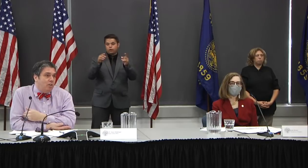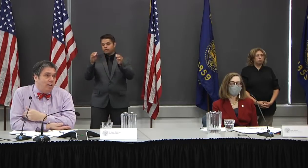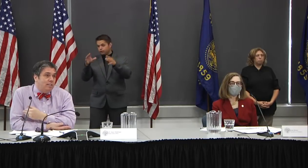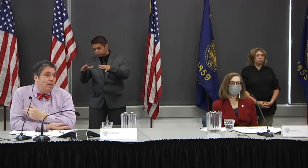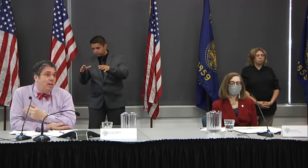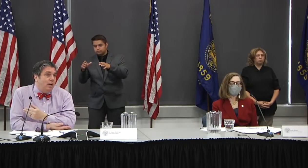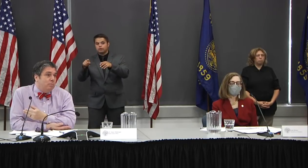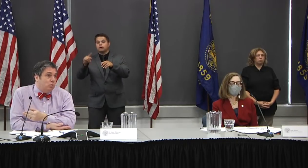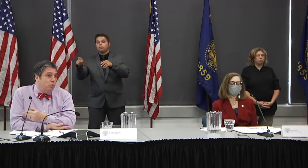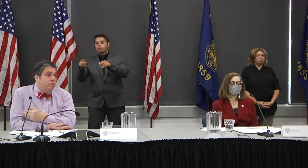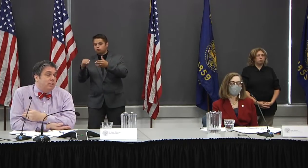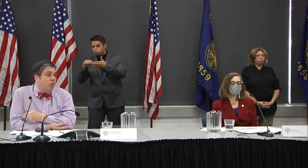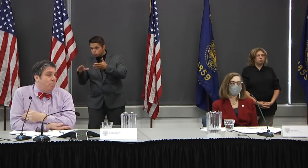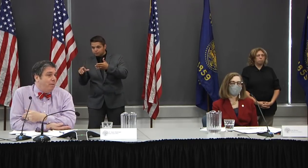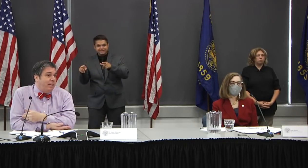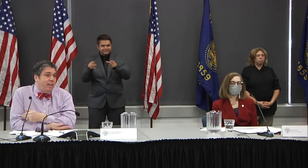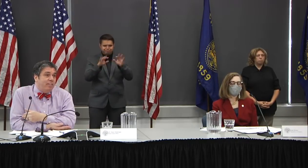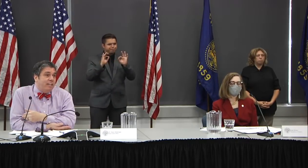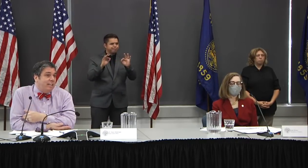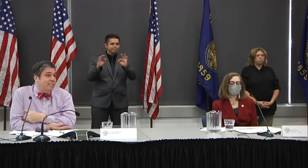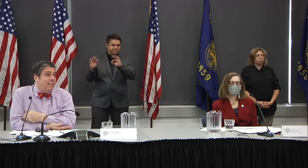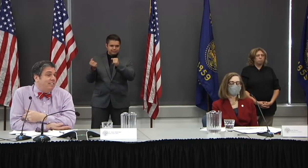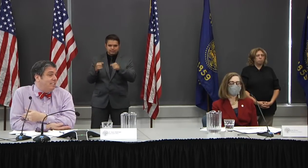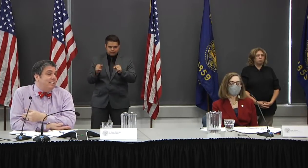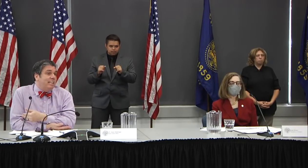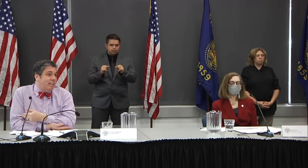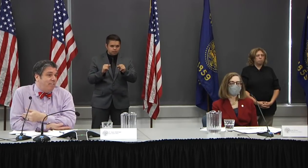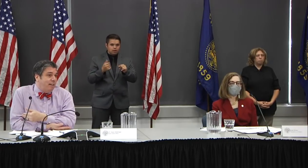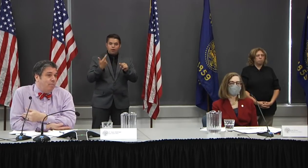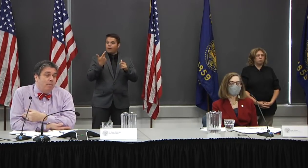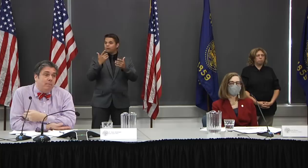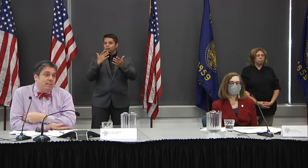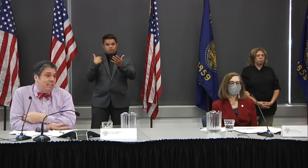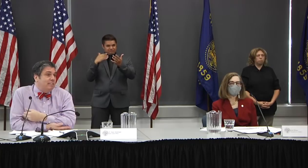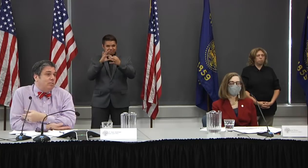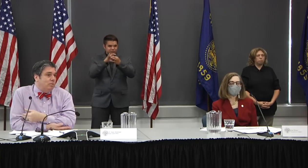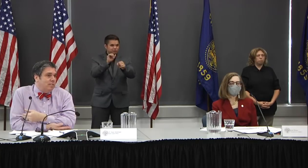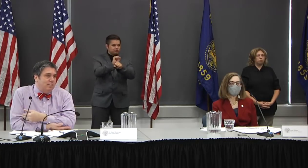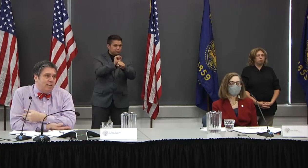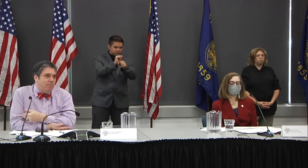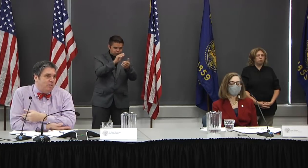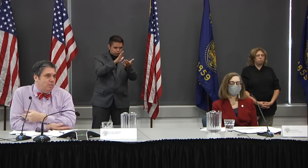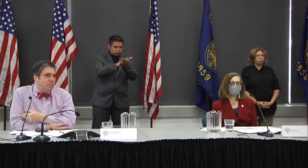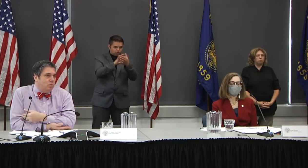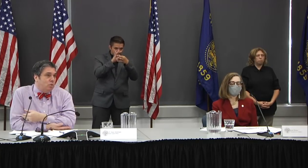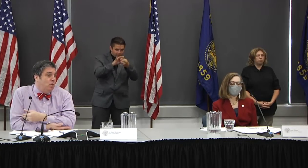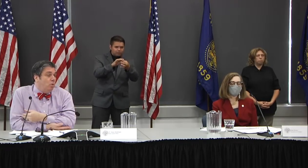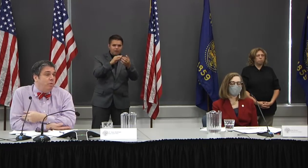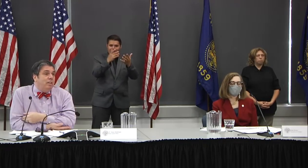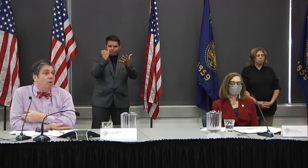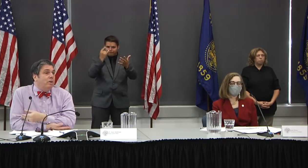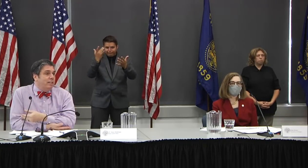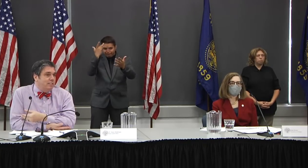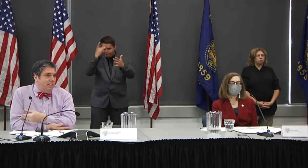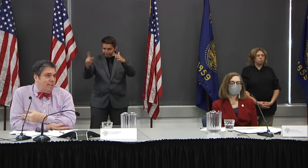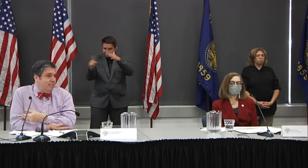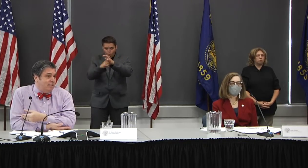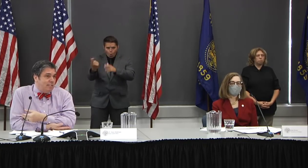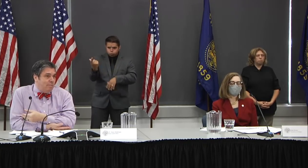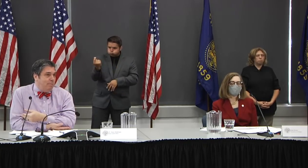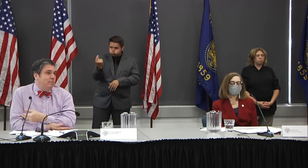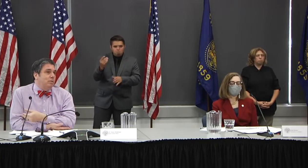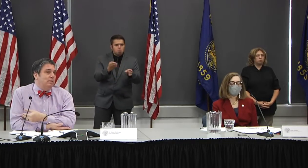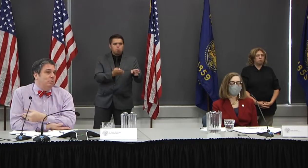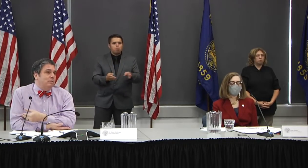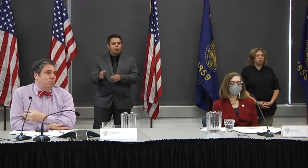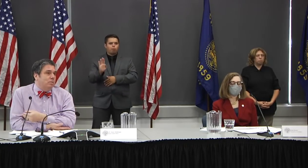working across schools and local public health in case a case is identified. Because as students and staff return to school, we know we're going to see cases